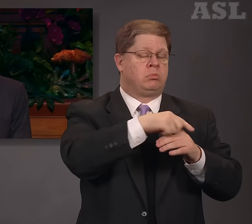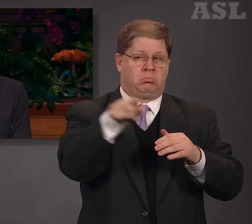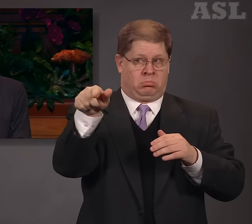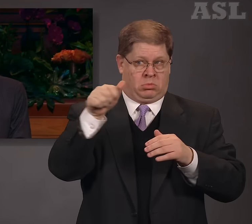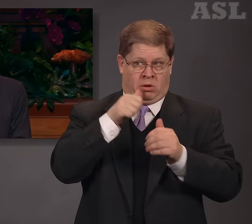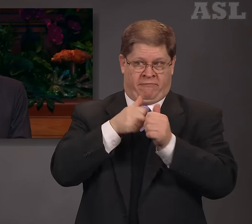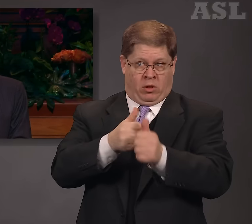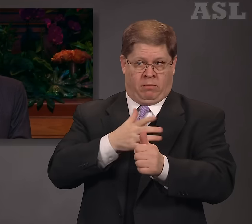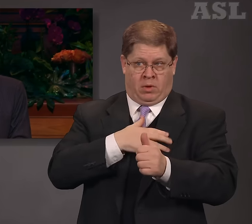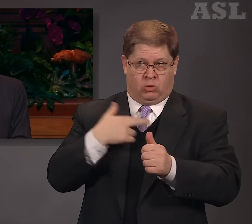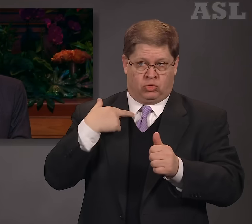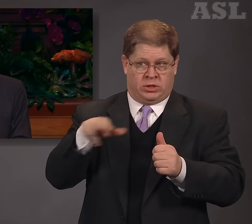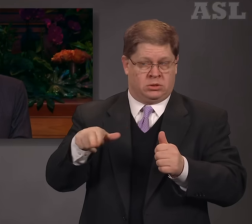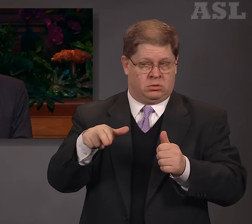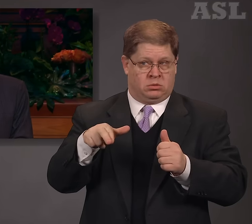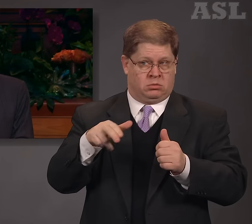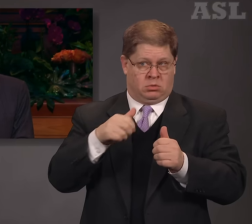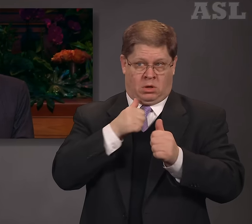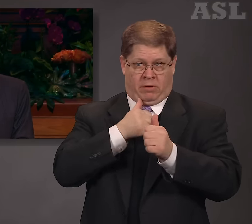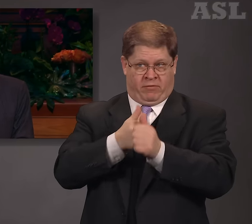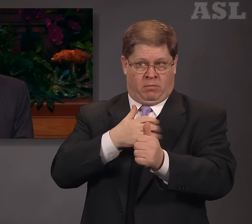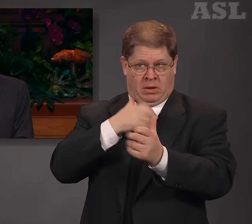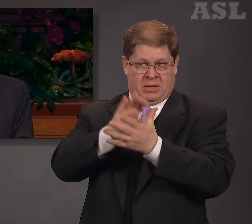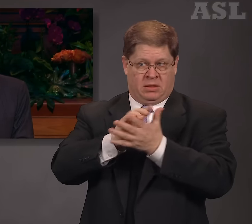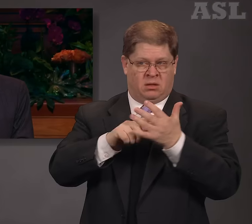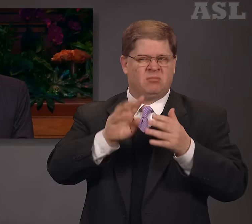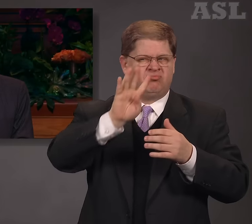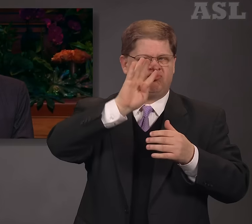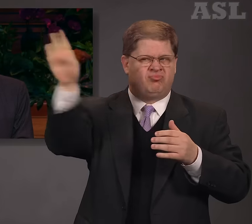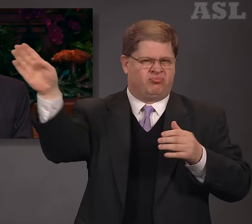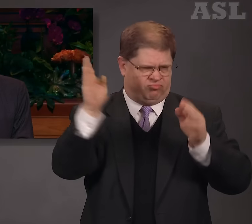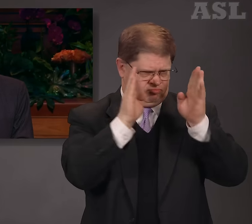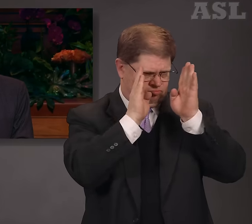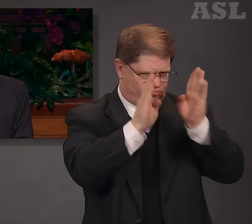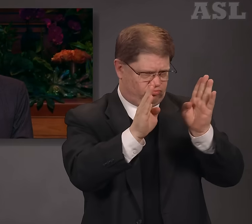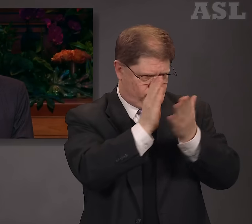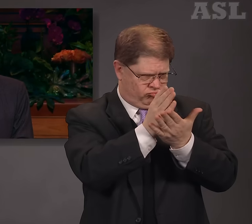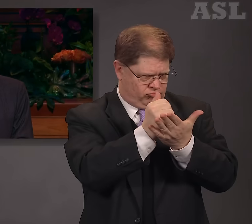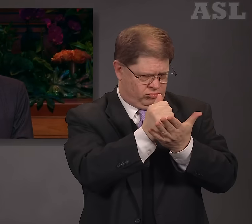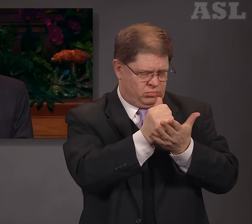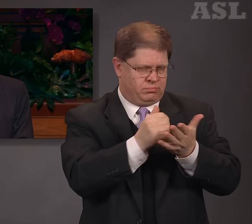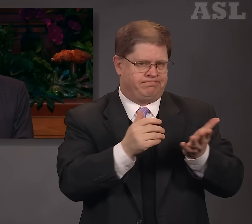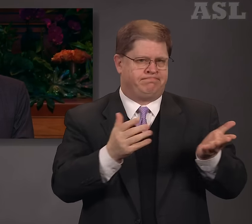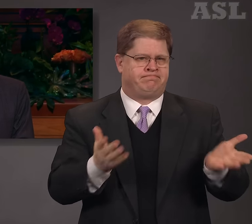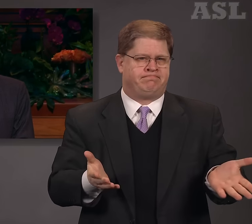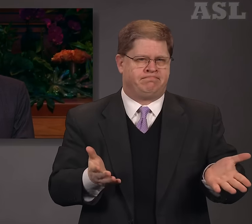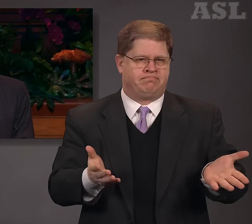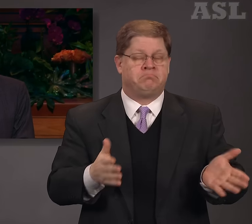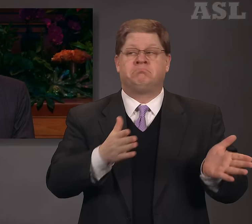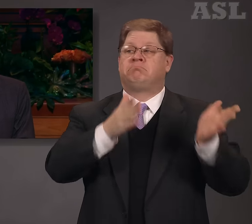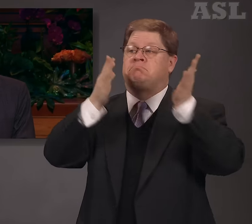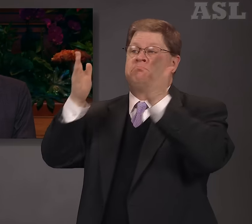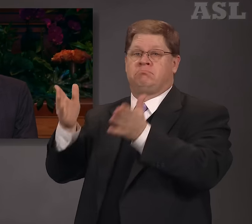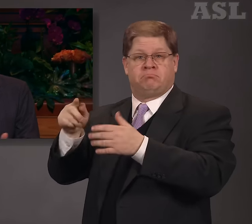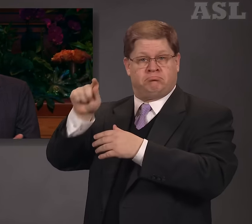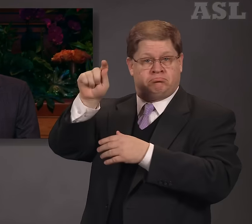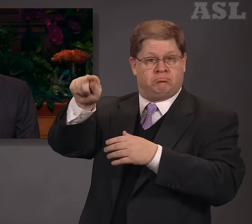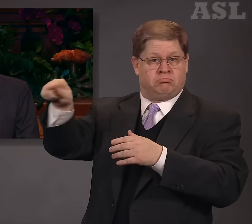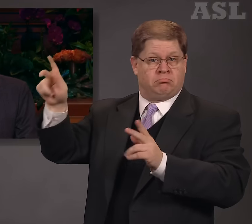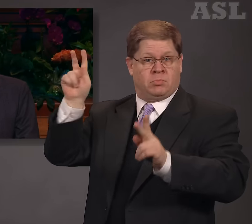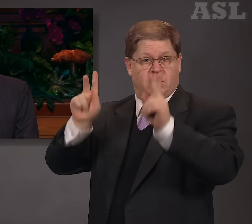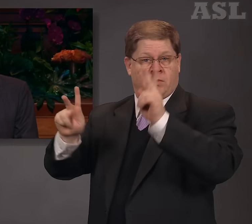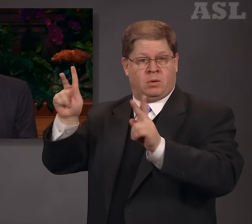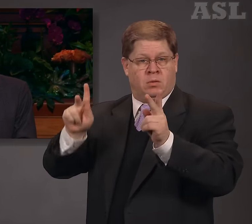their lives outside of the covenant or even away from any religious participation.